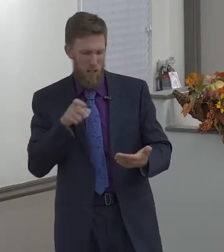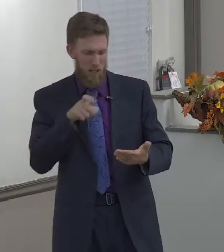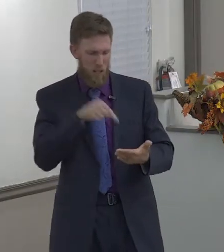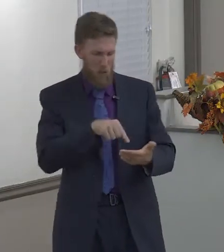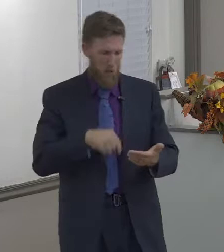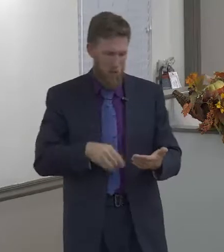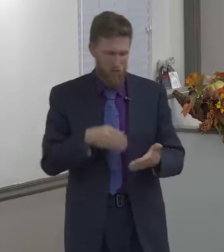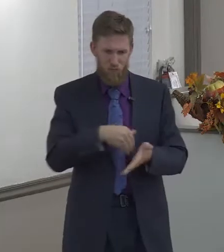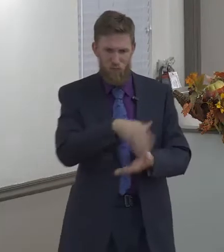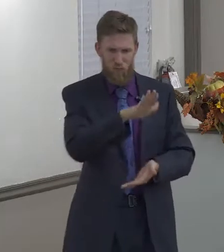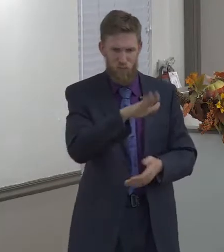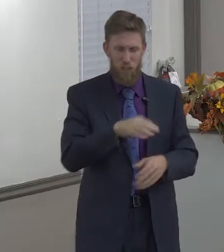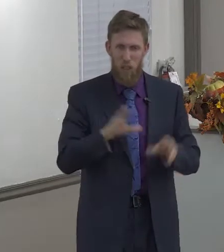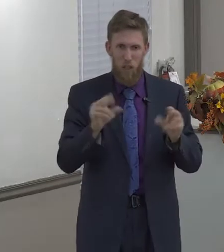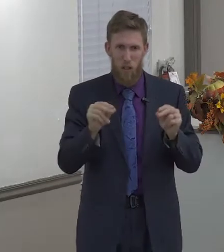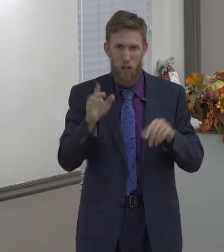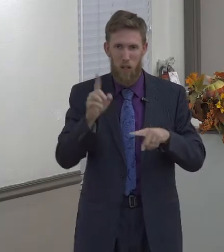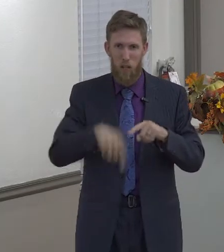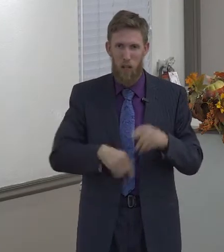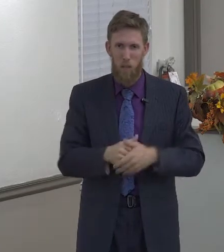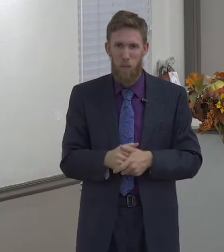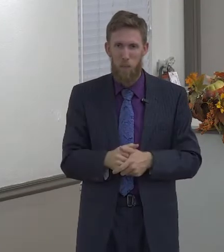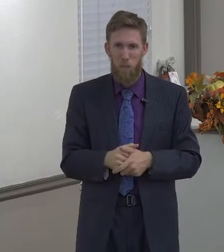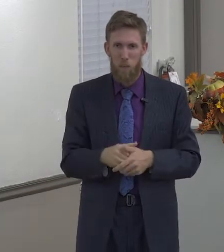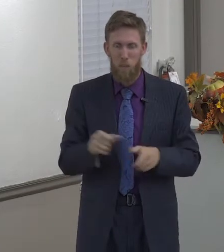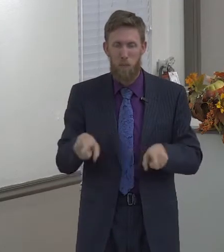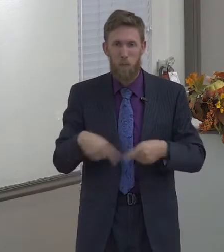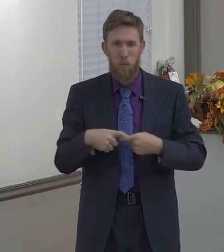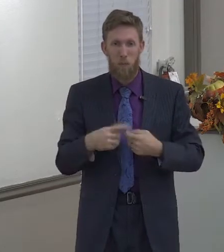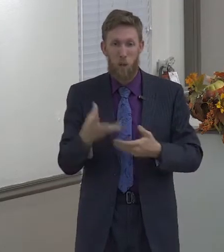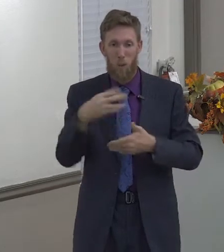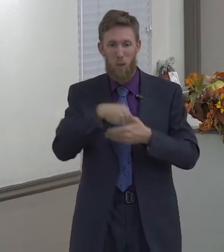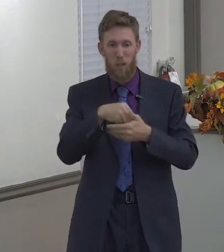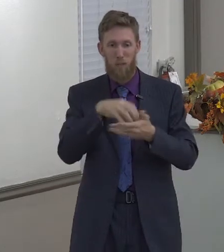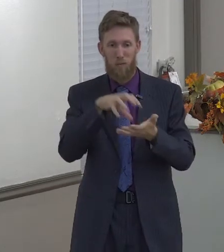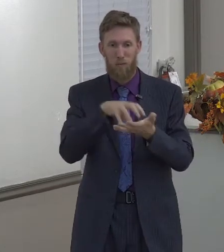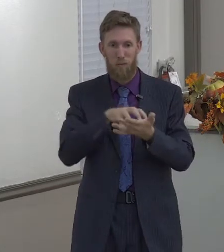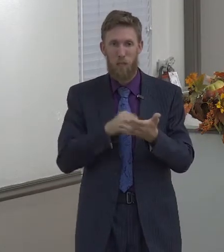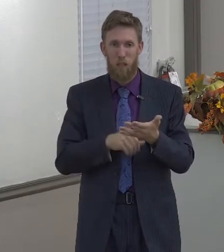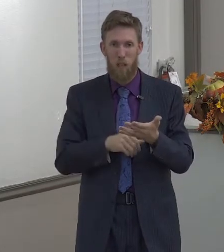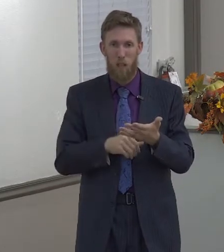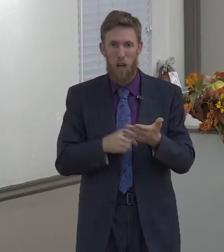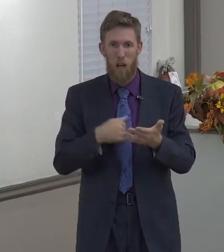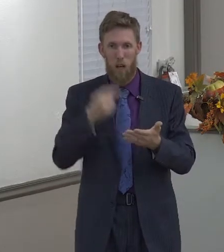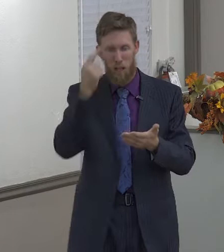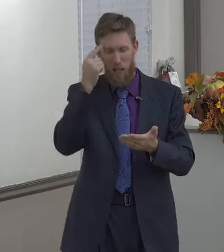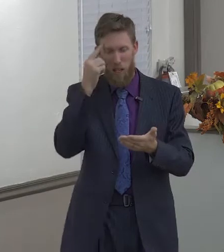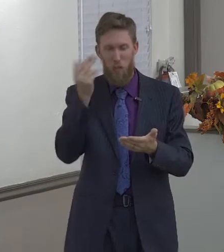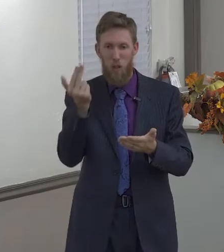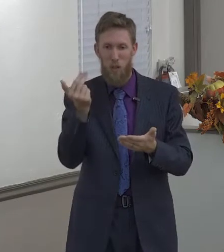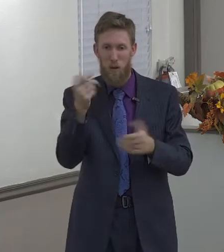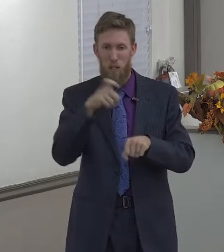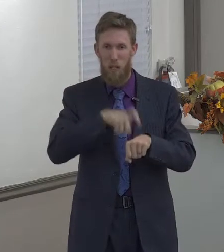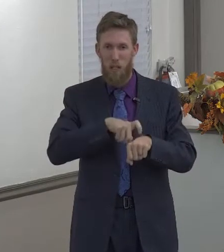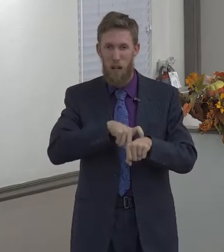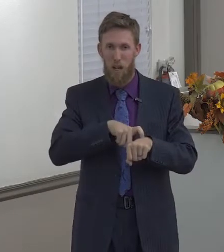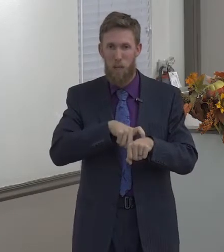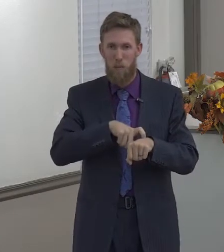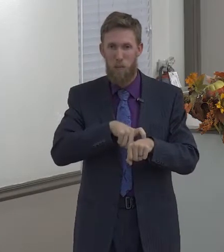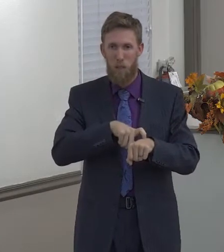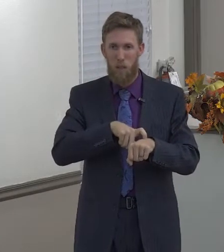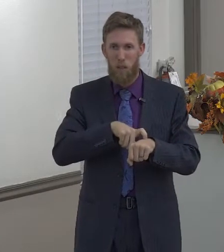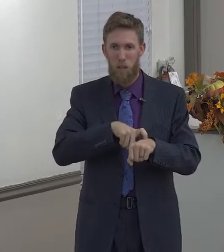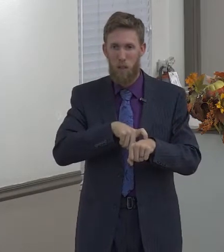got 13 times the Bible in that nine verses used the word